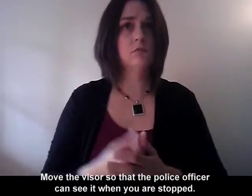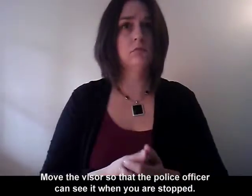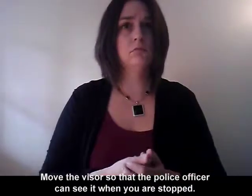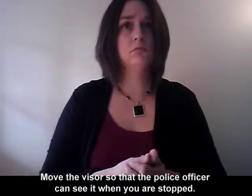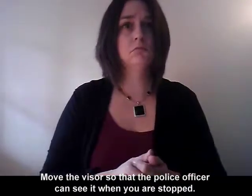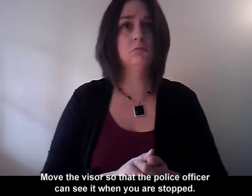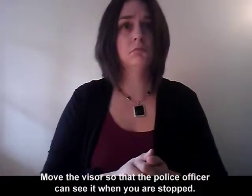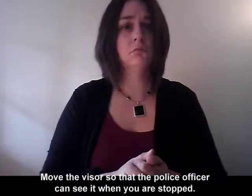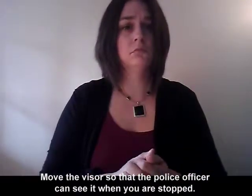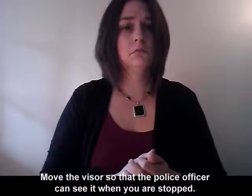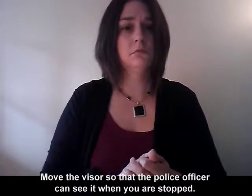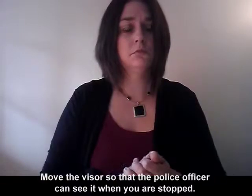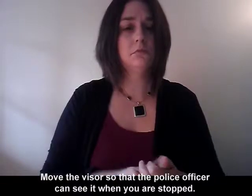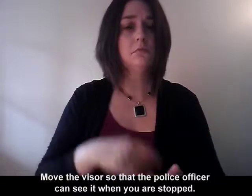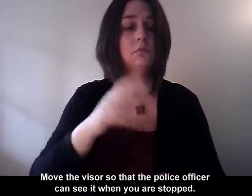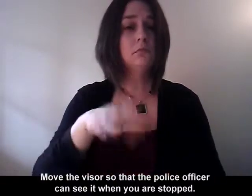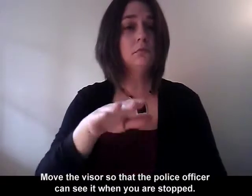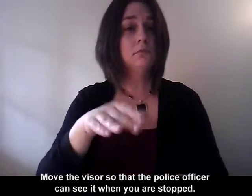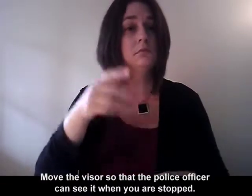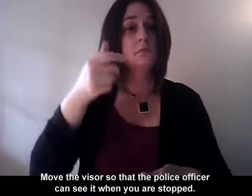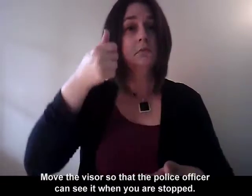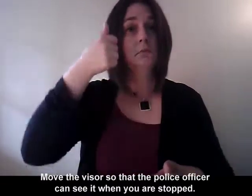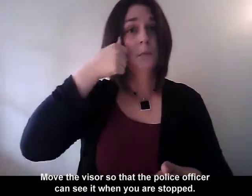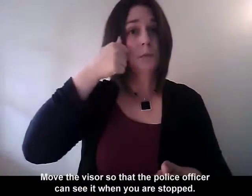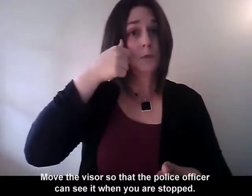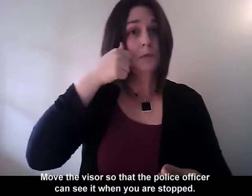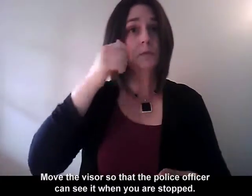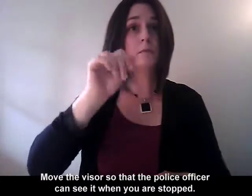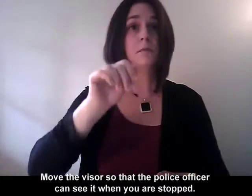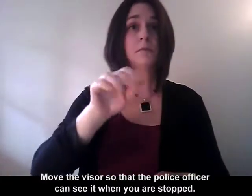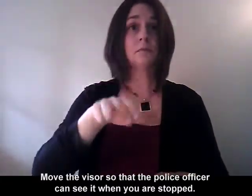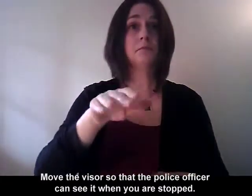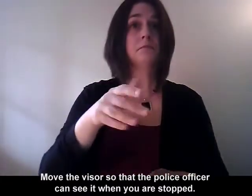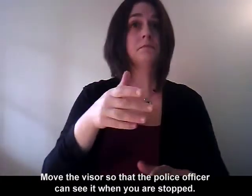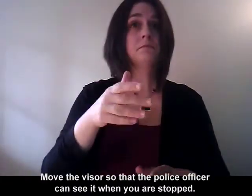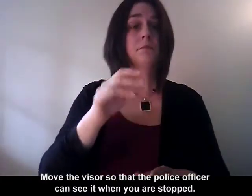Move the visor so that the police officer can see it when you are stopped.